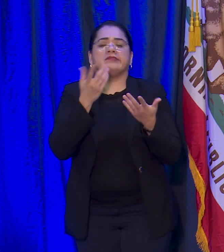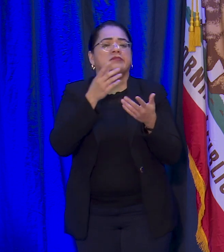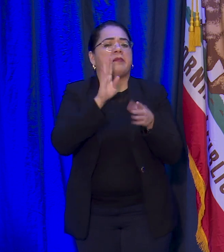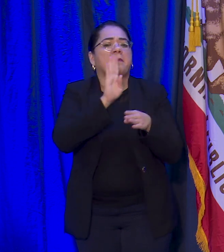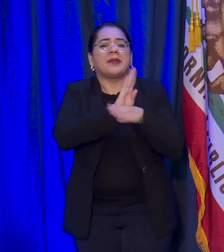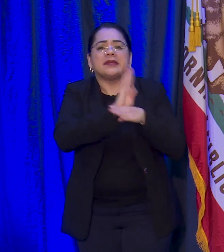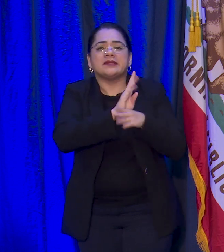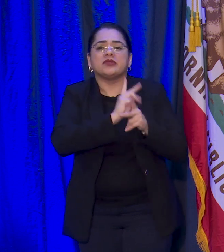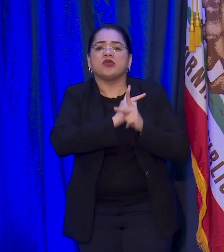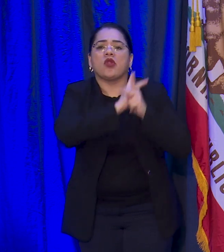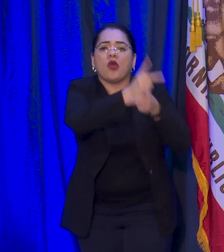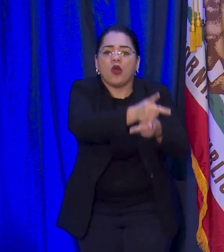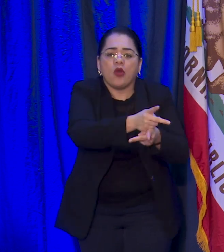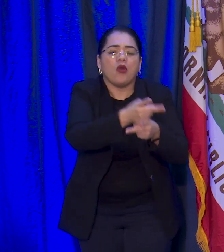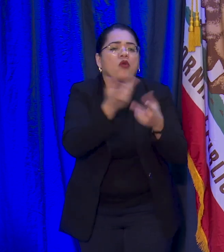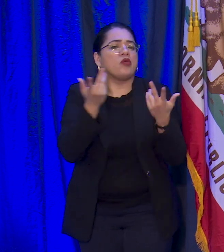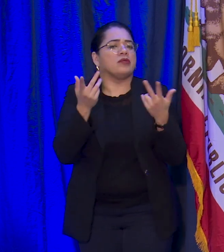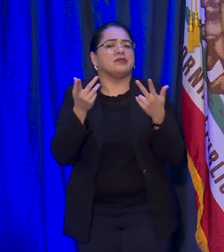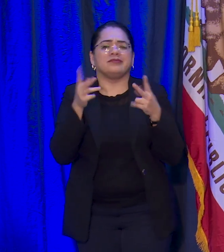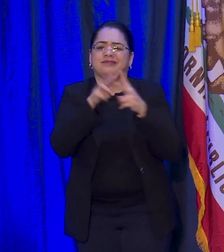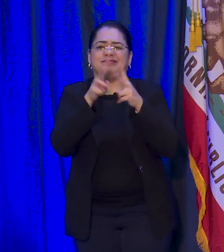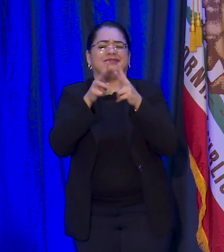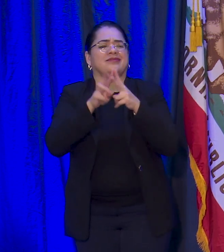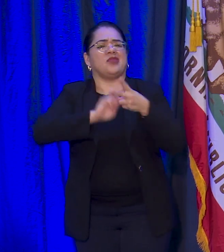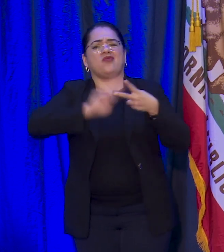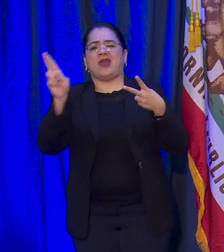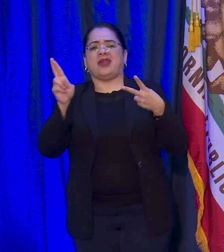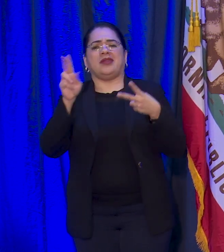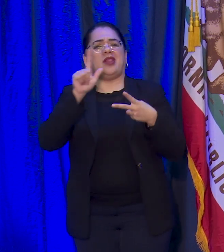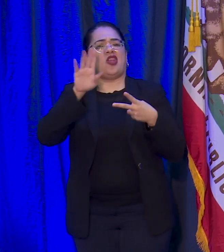support. So please take advantage of those.